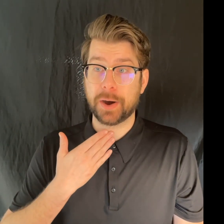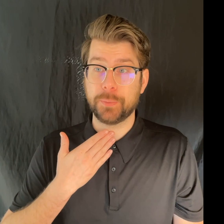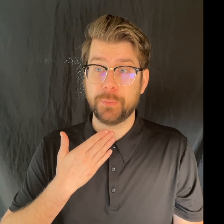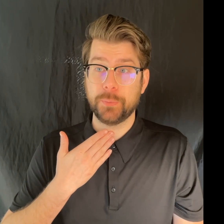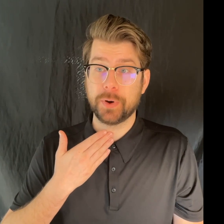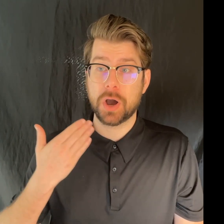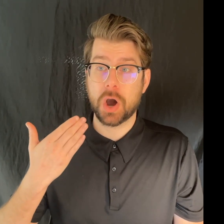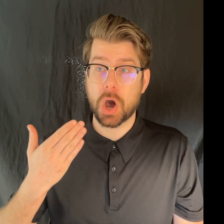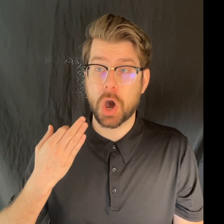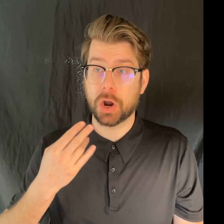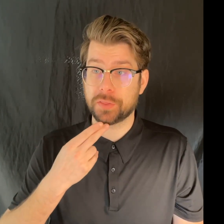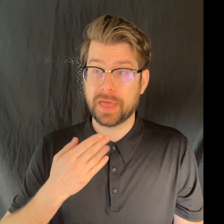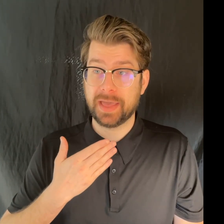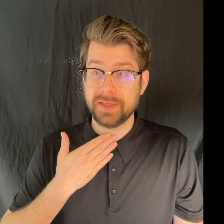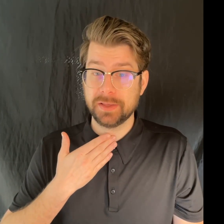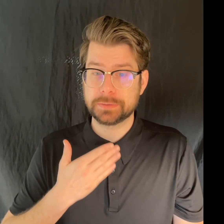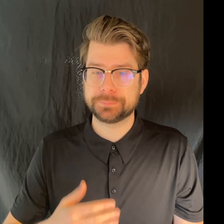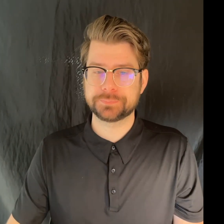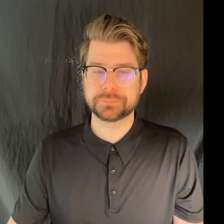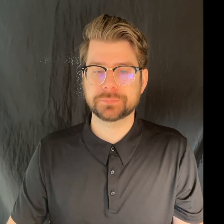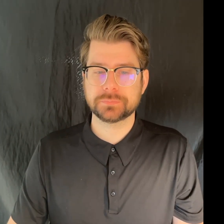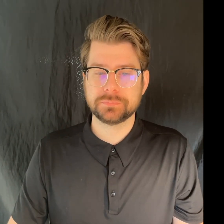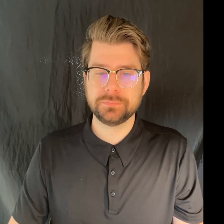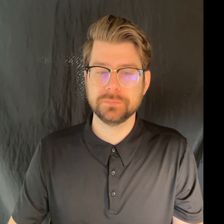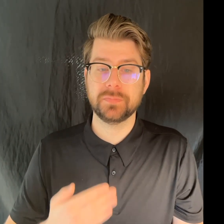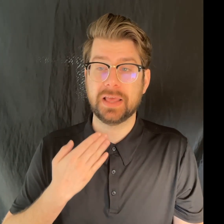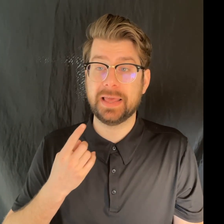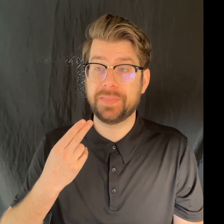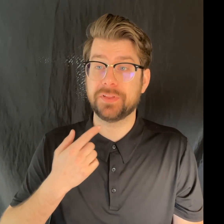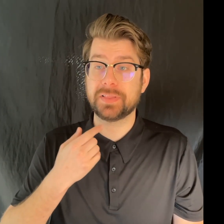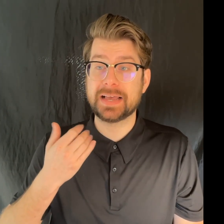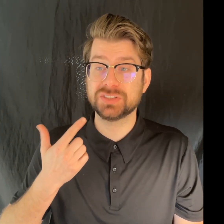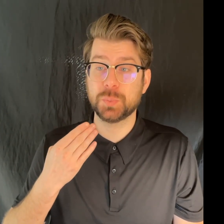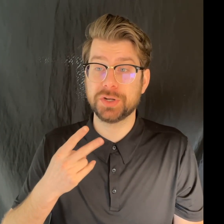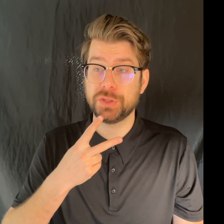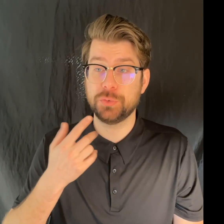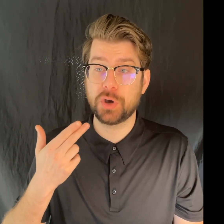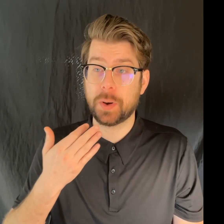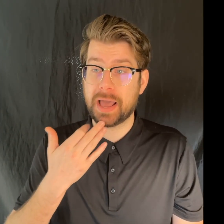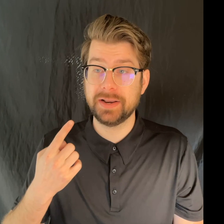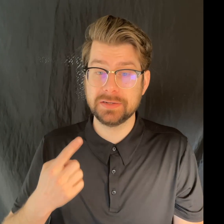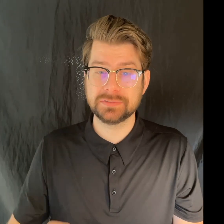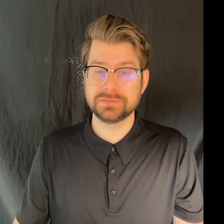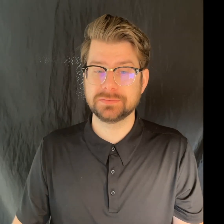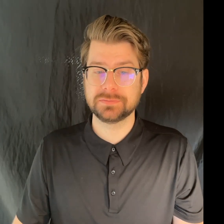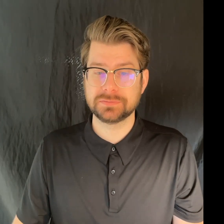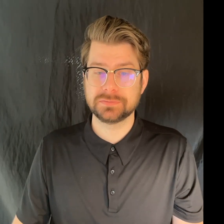How are they? And the last one, you go ahead.